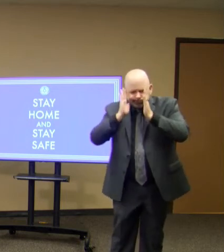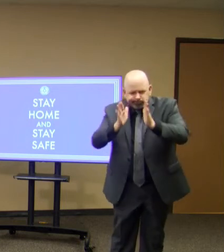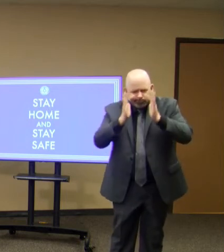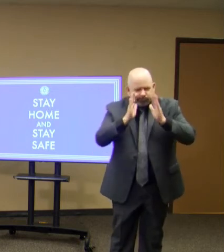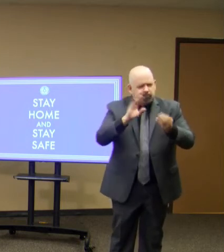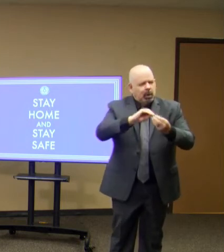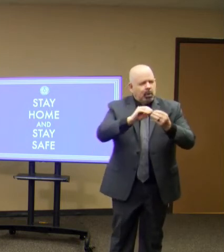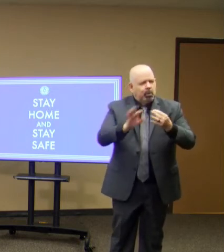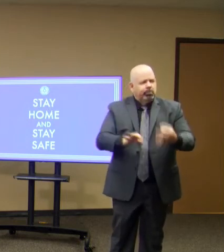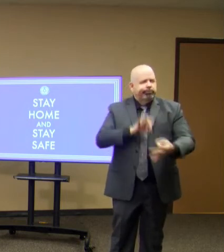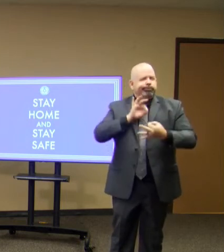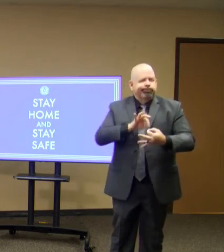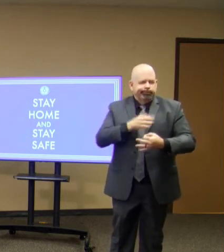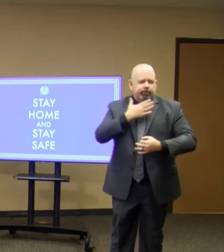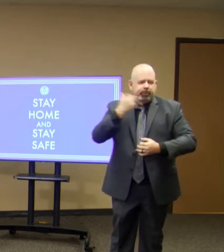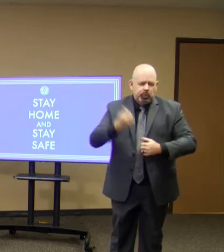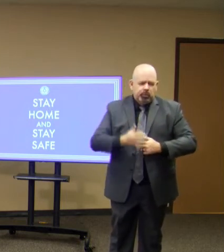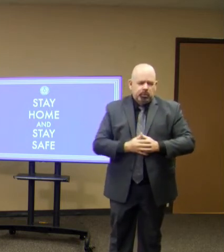staff.